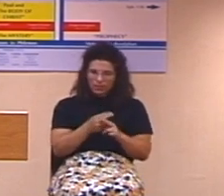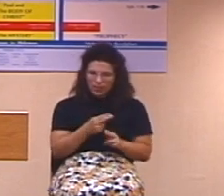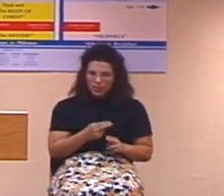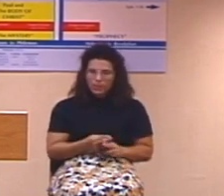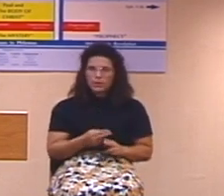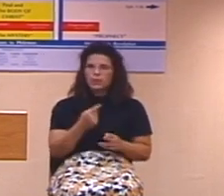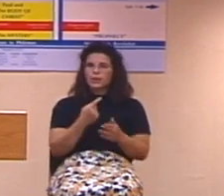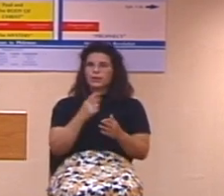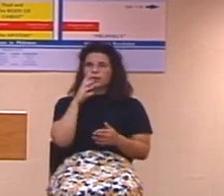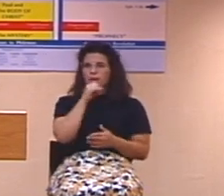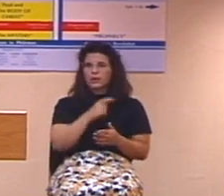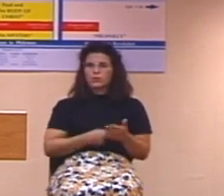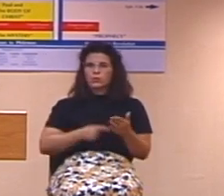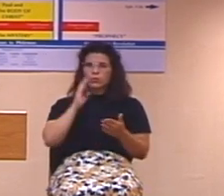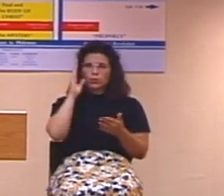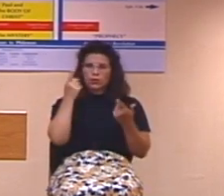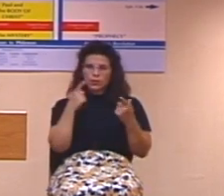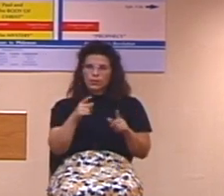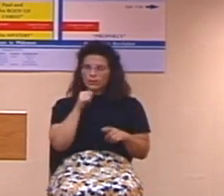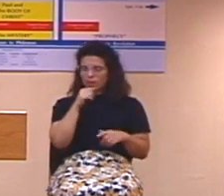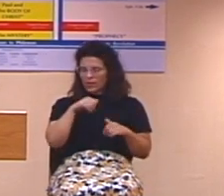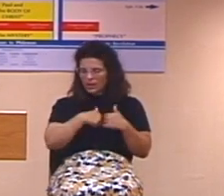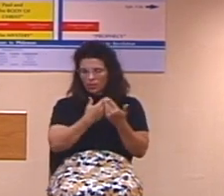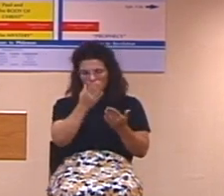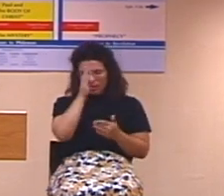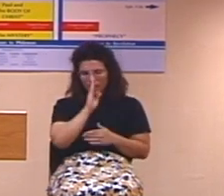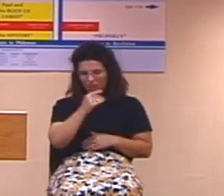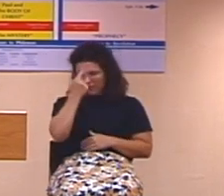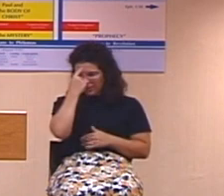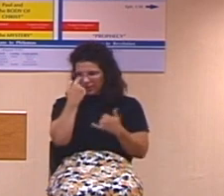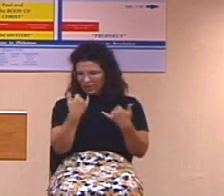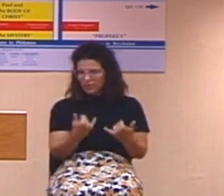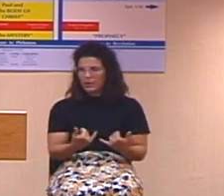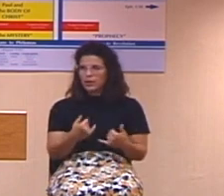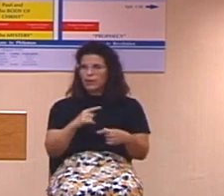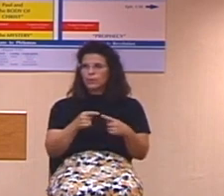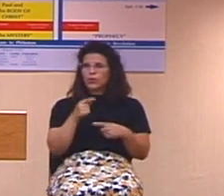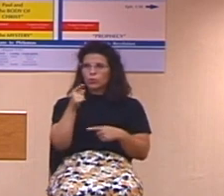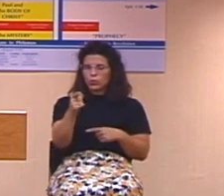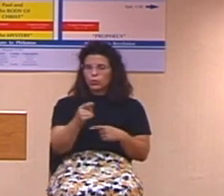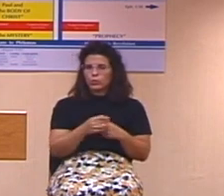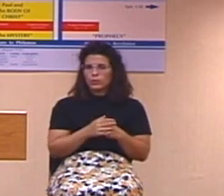happen? It's not how God thinks today about you.